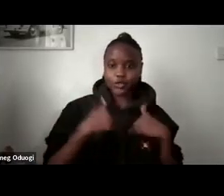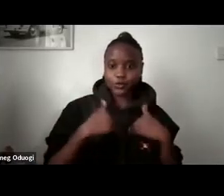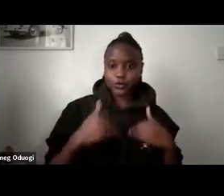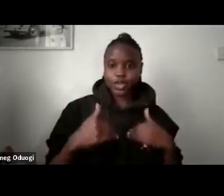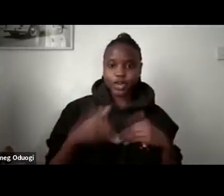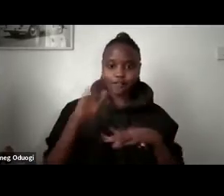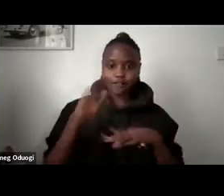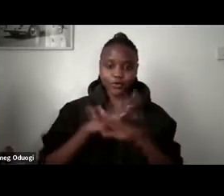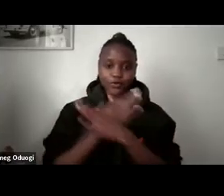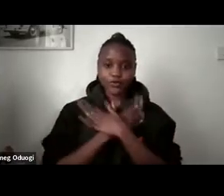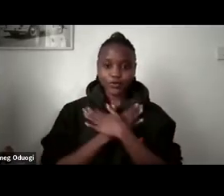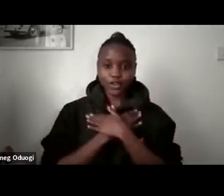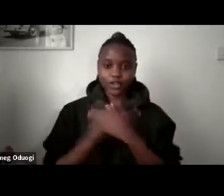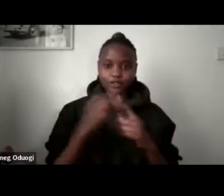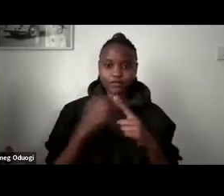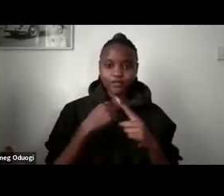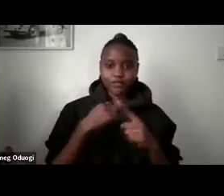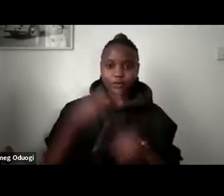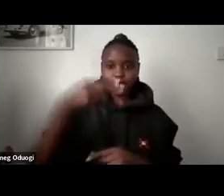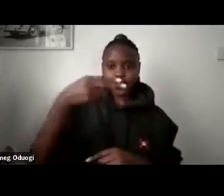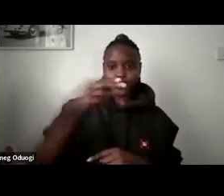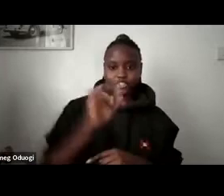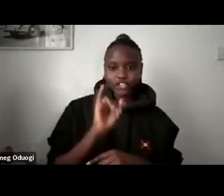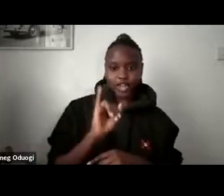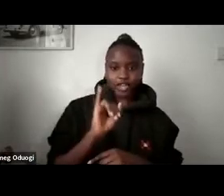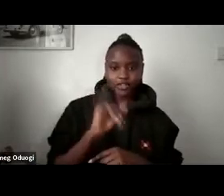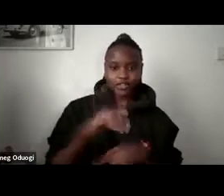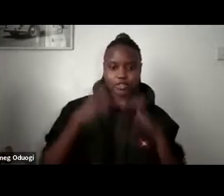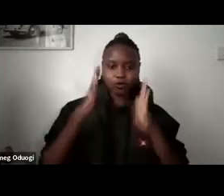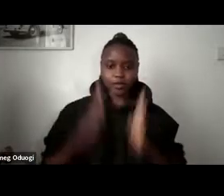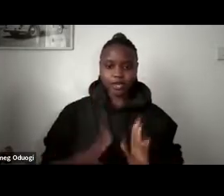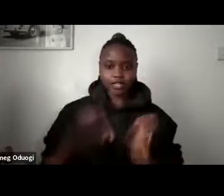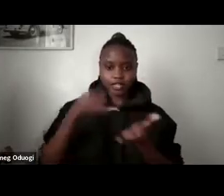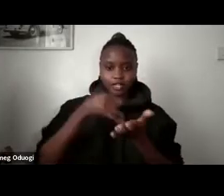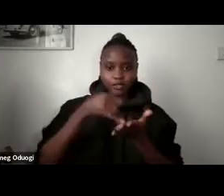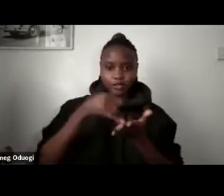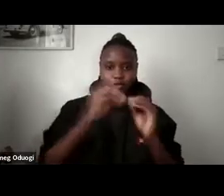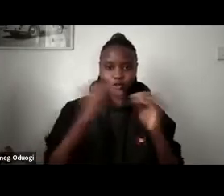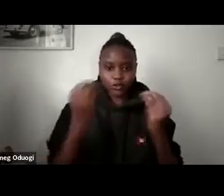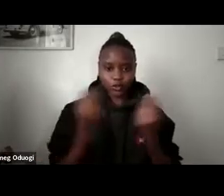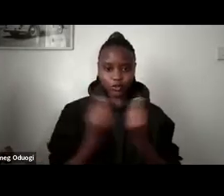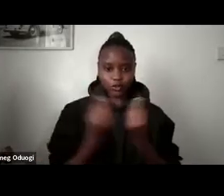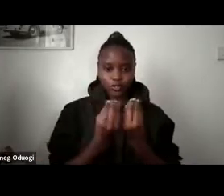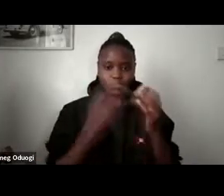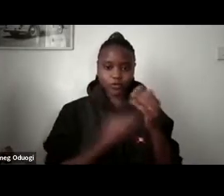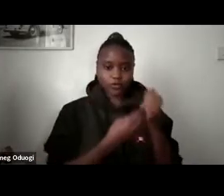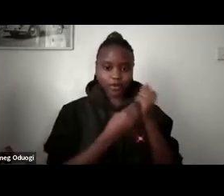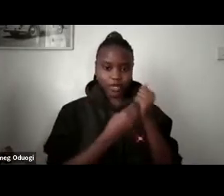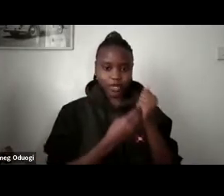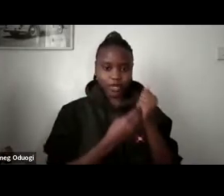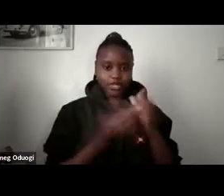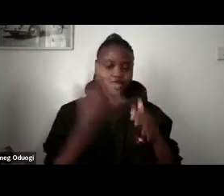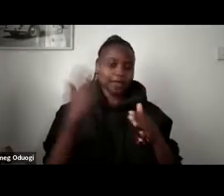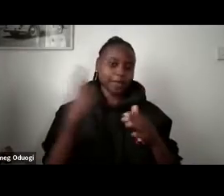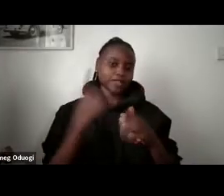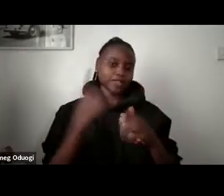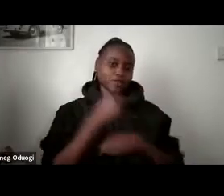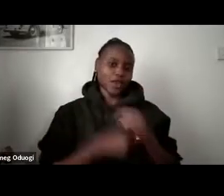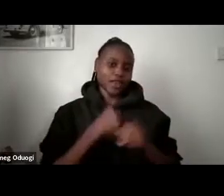of ours from HI. HI is an organization that we have partnered in the past 1 year, and we